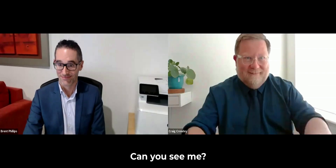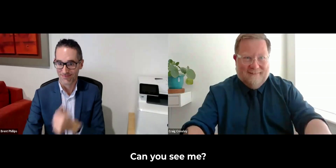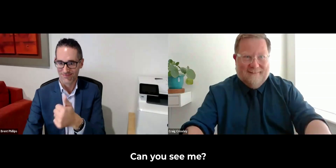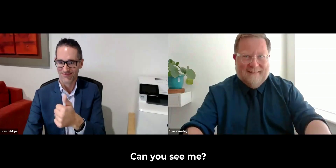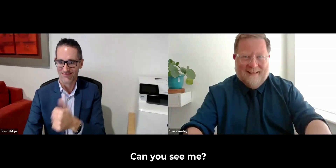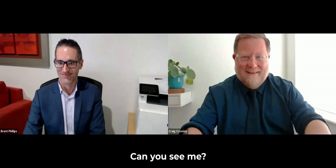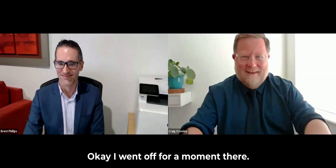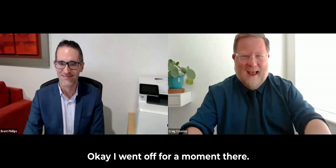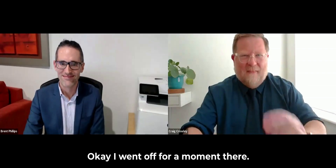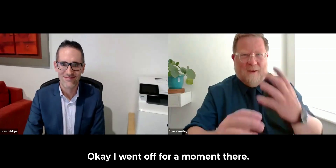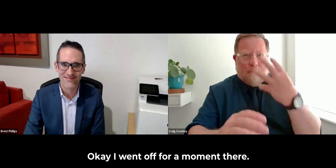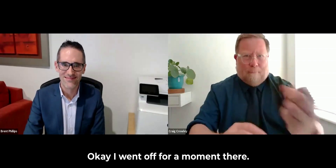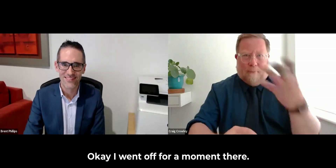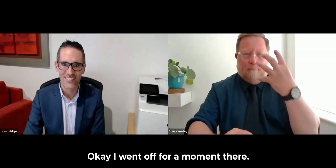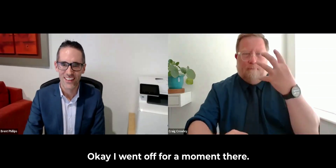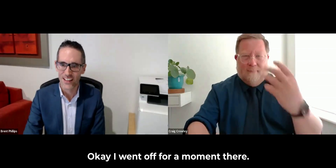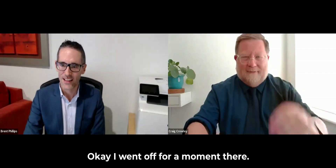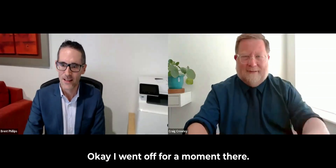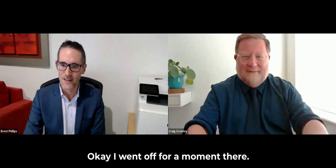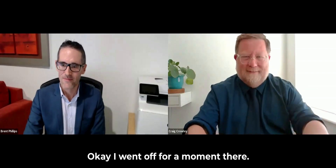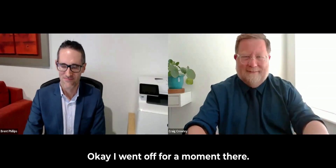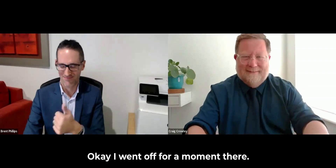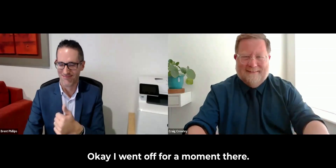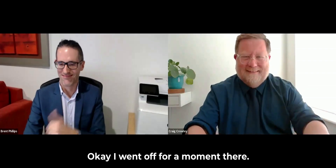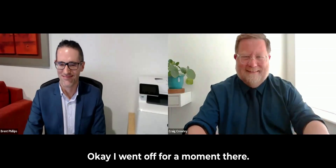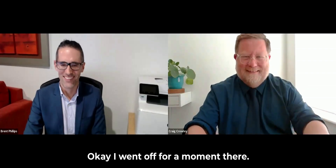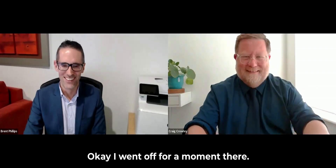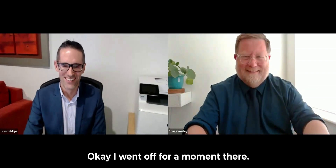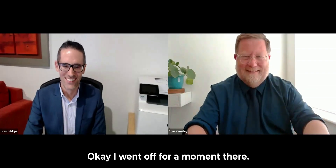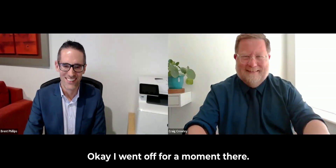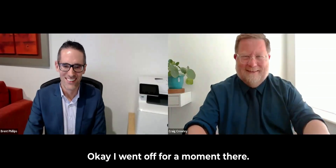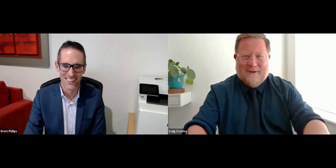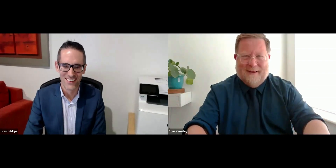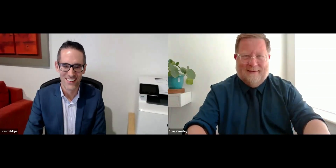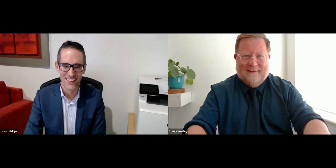Can you see me okay? I went off for a moment there.